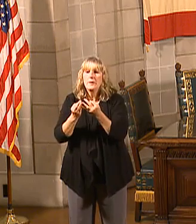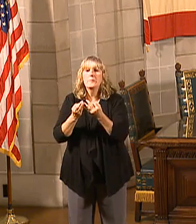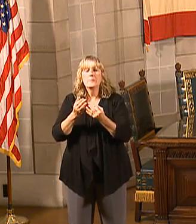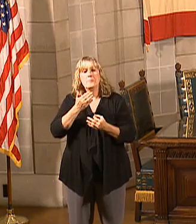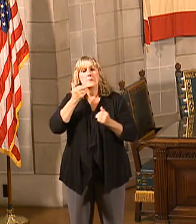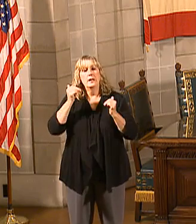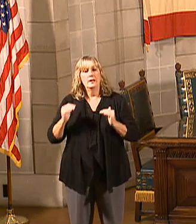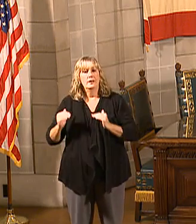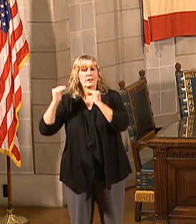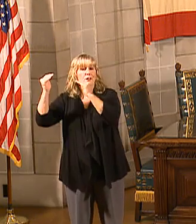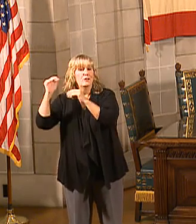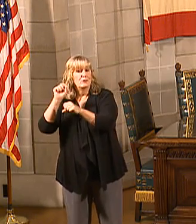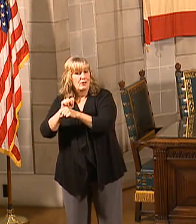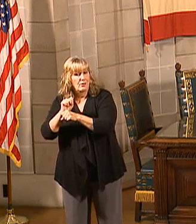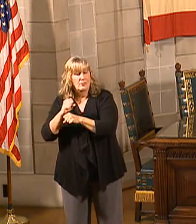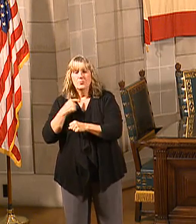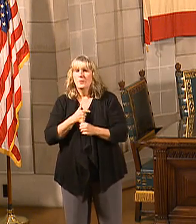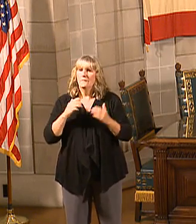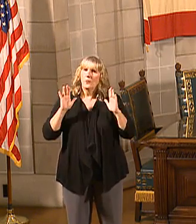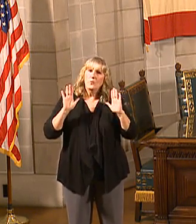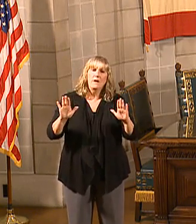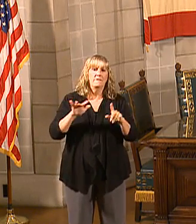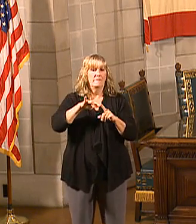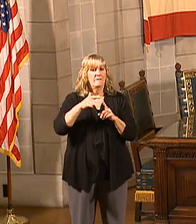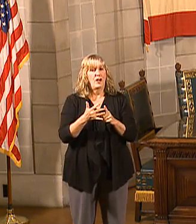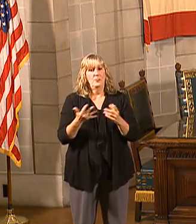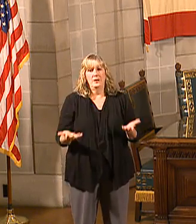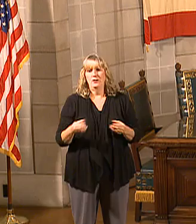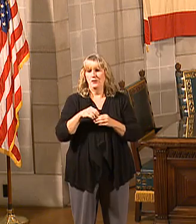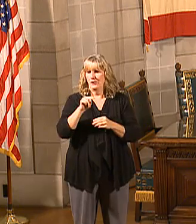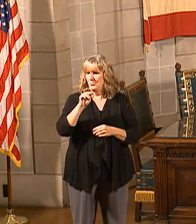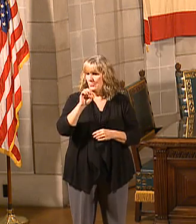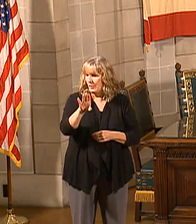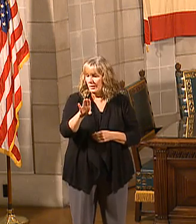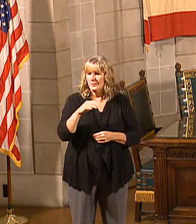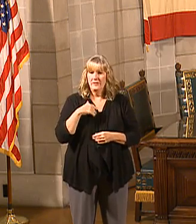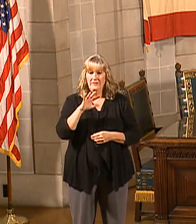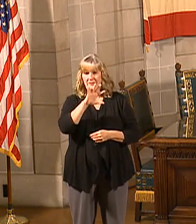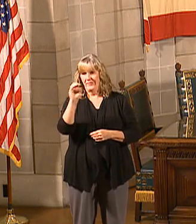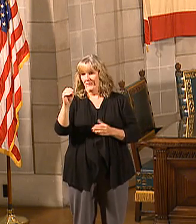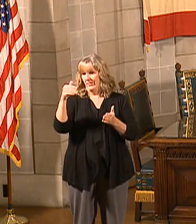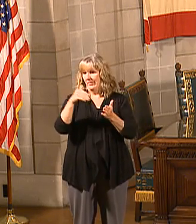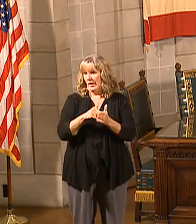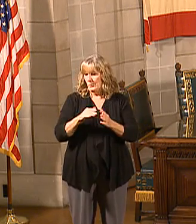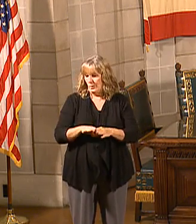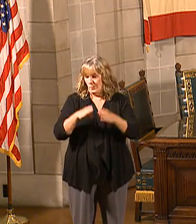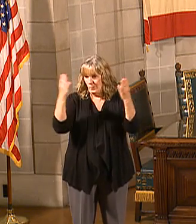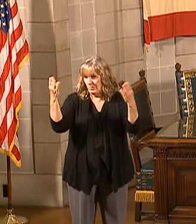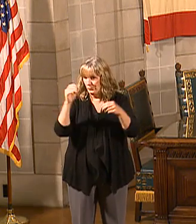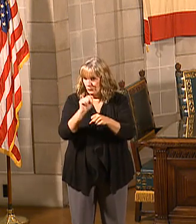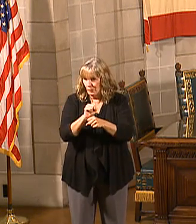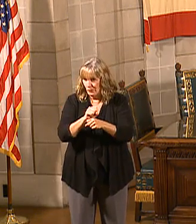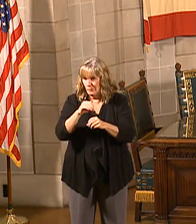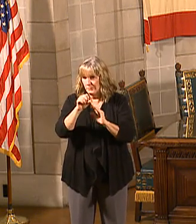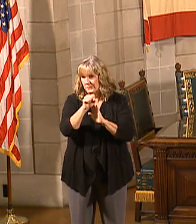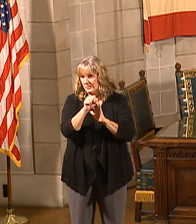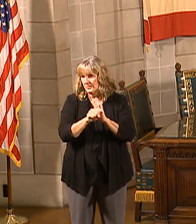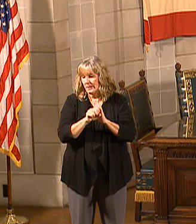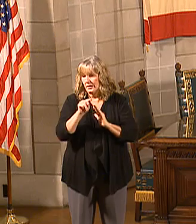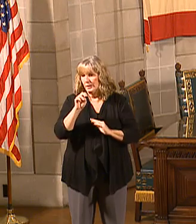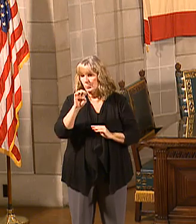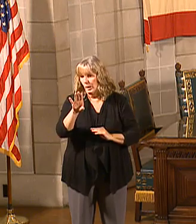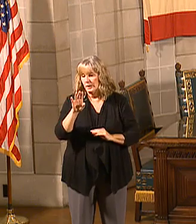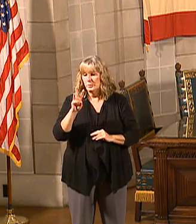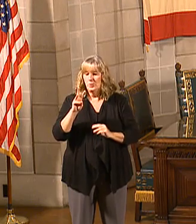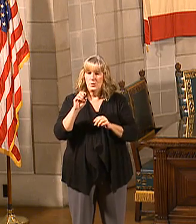next best job. Nebraska's got a great environment to do that. We've got 50,000 job openings here at the state of Nebraska that are on our Nebraska Workforce